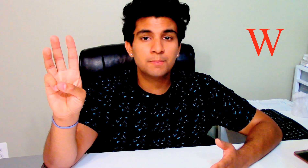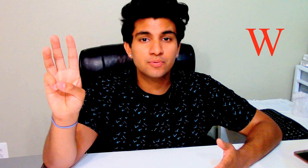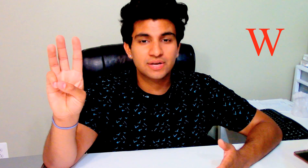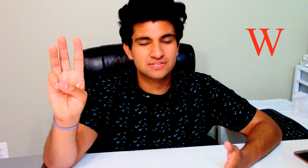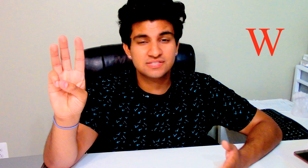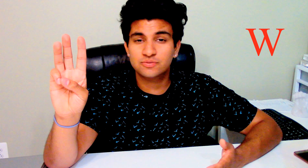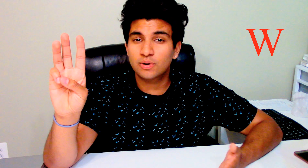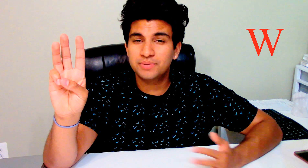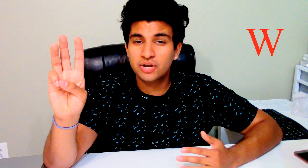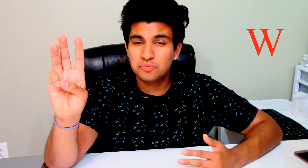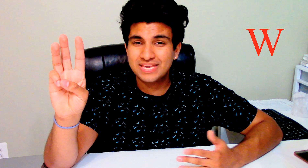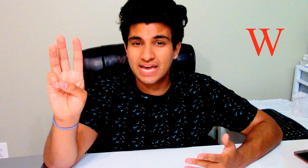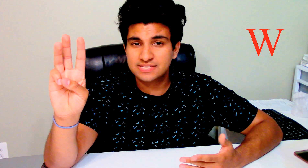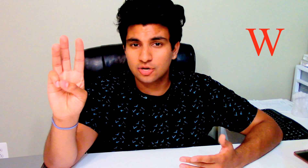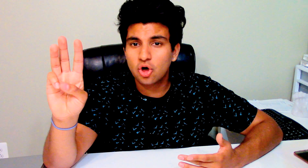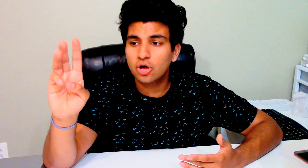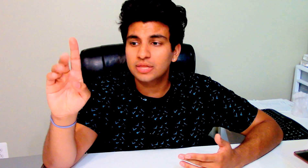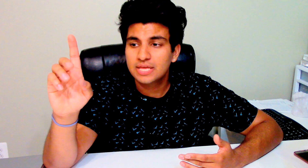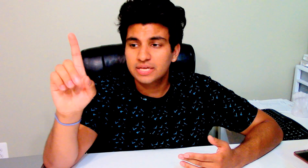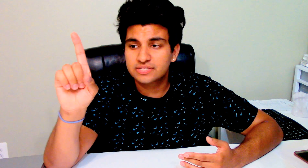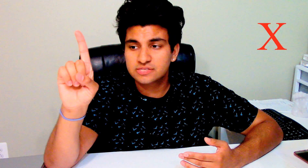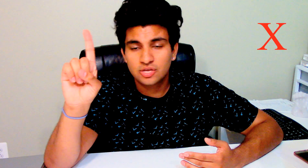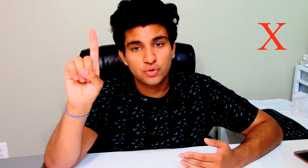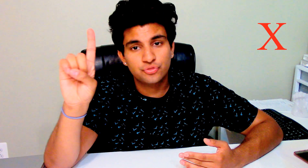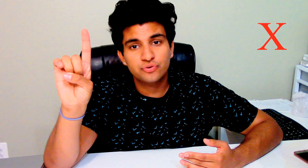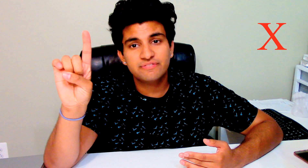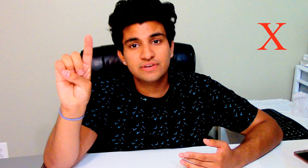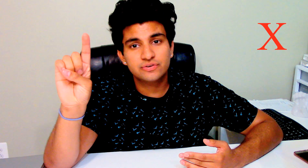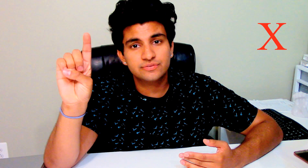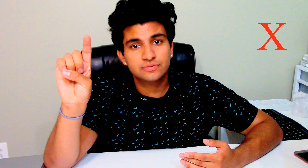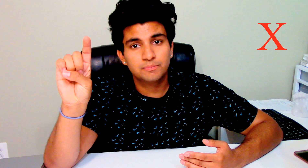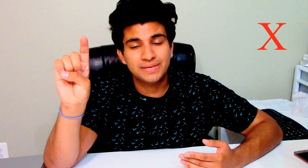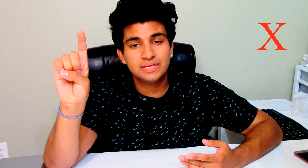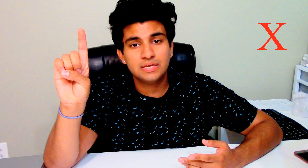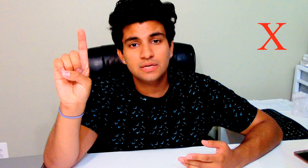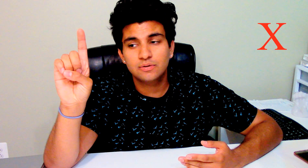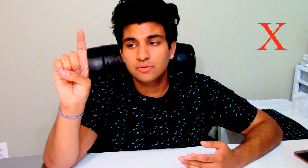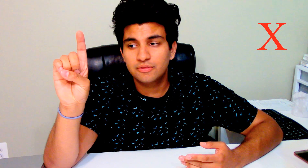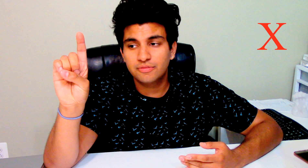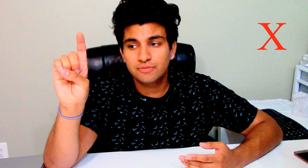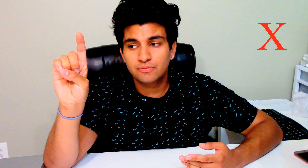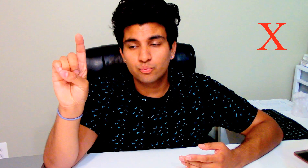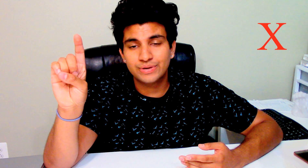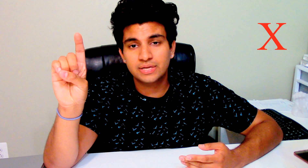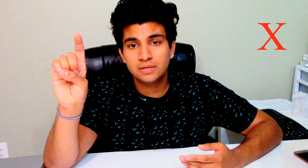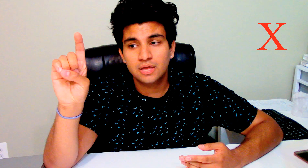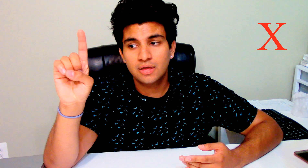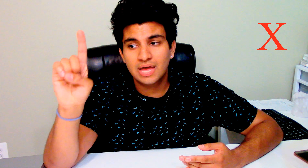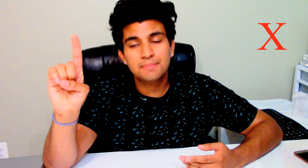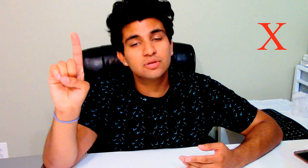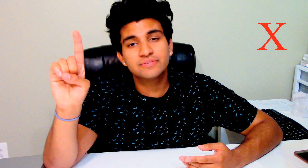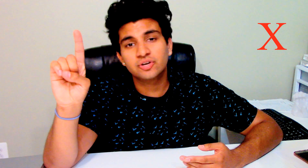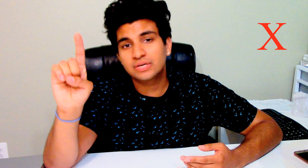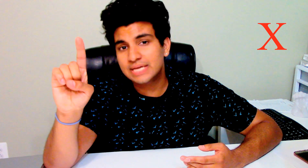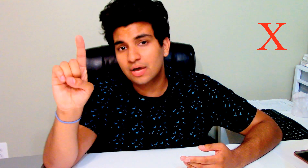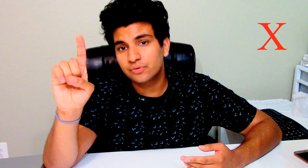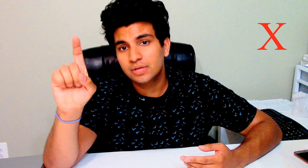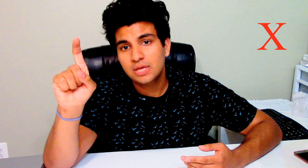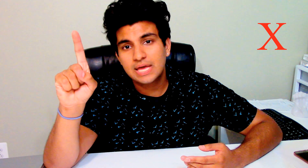because it doesn't appear to be an X at all. It's your three fingers, pinky, ring, and middle finger down, and